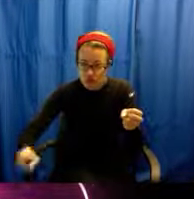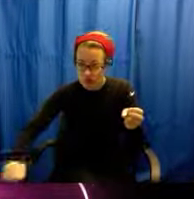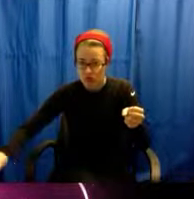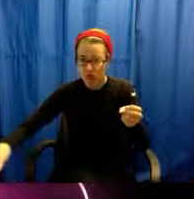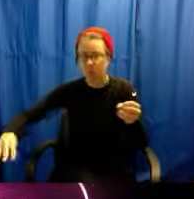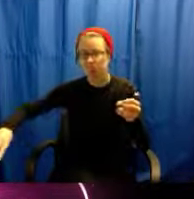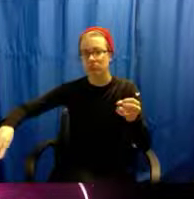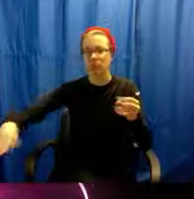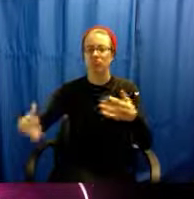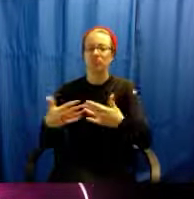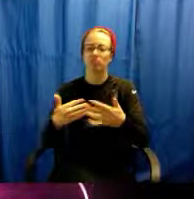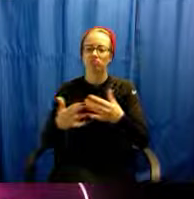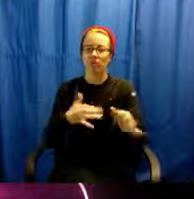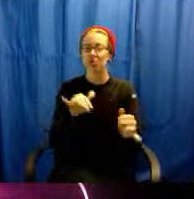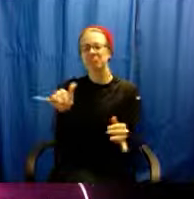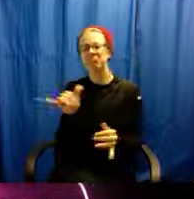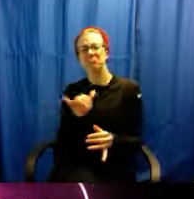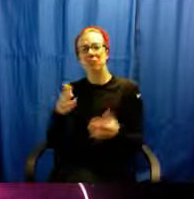blood vessels.